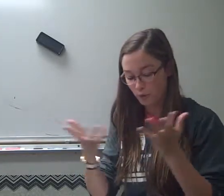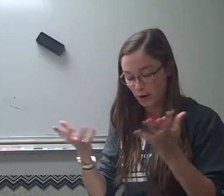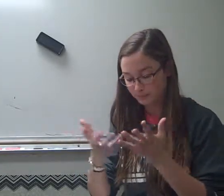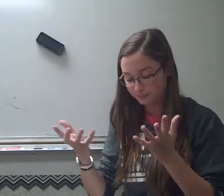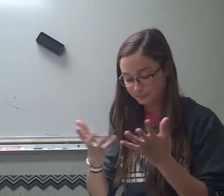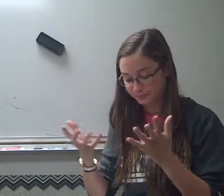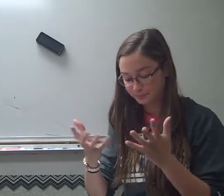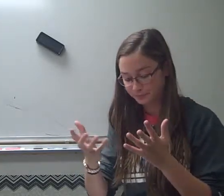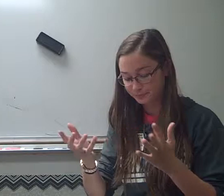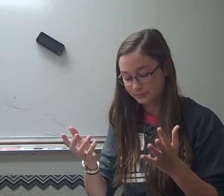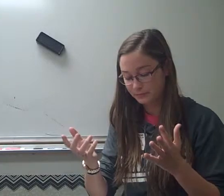What?